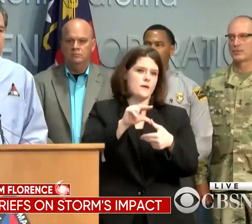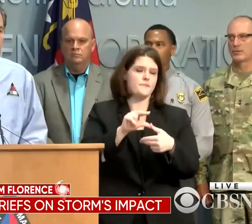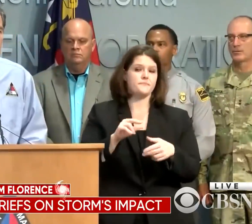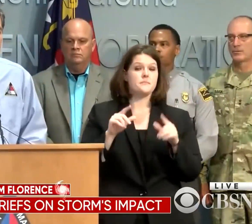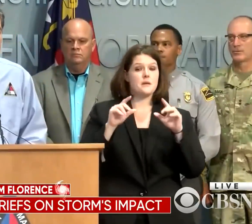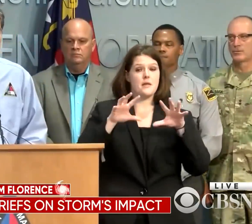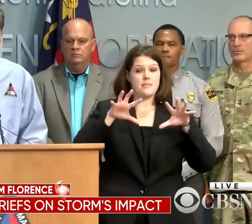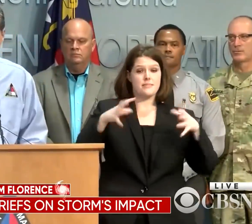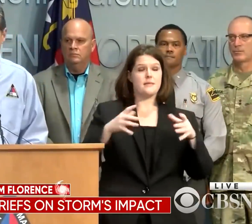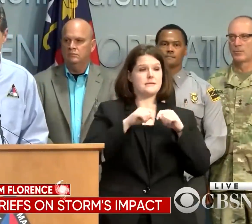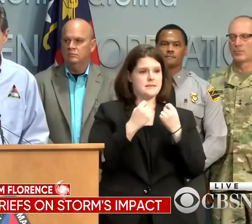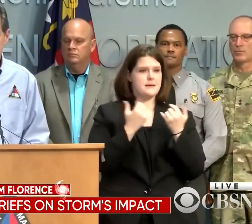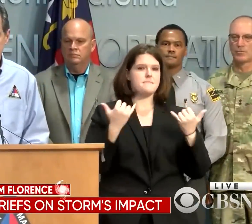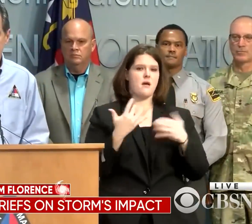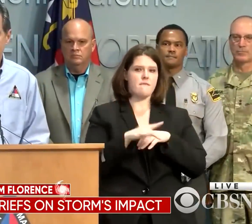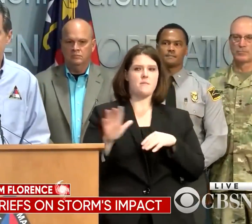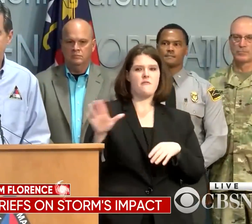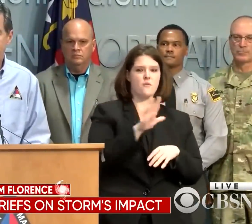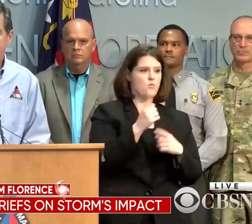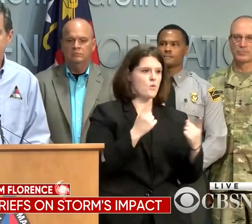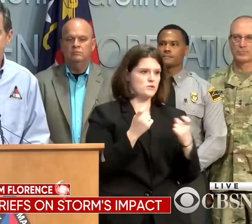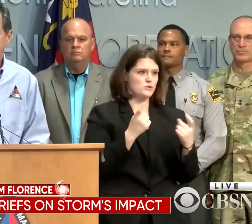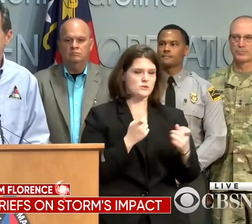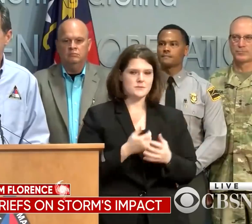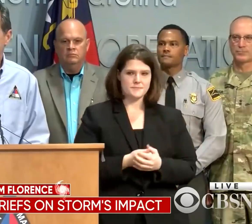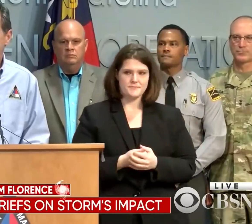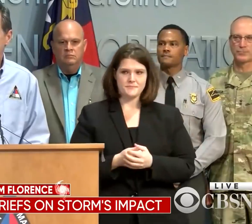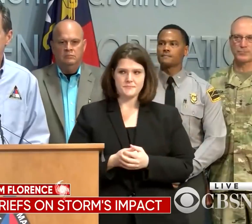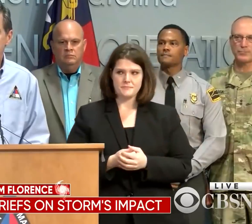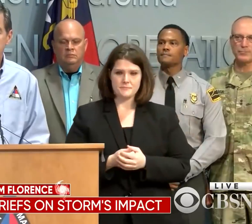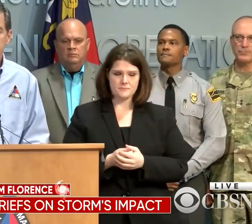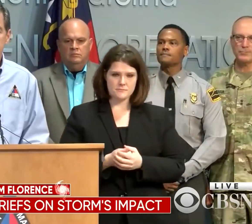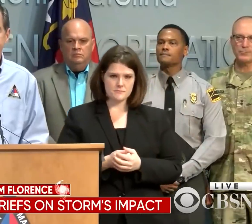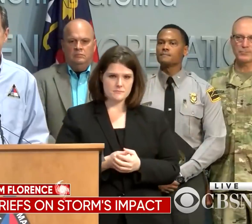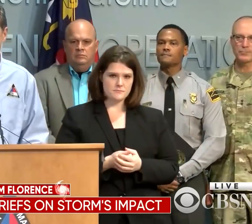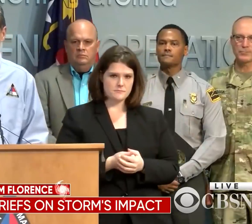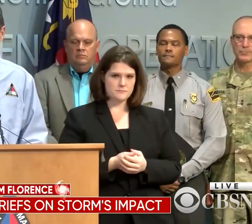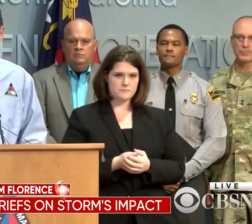now will open it up for questions that you might have.